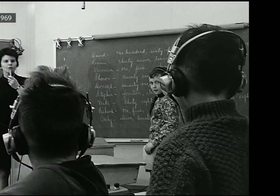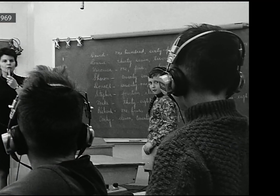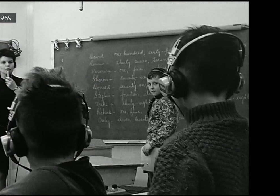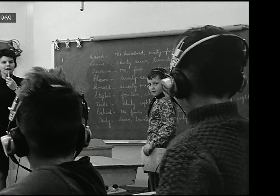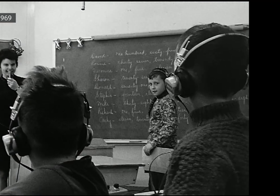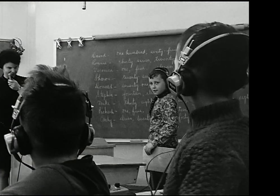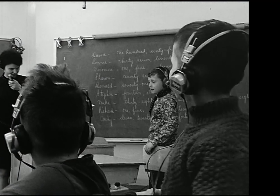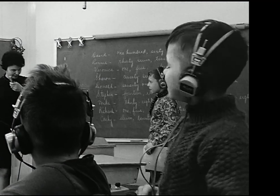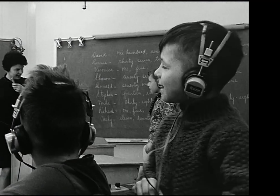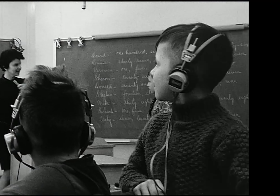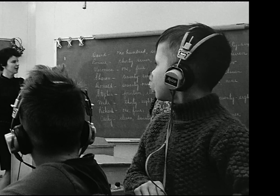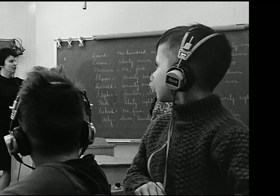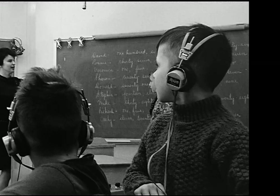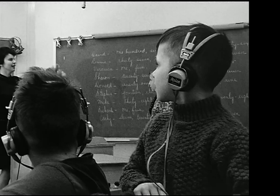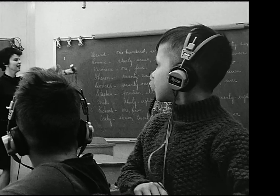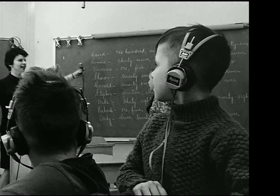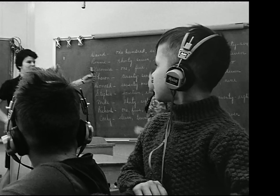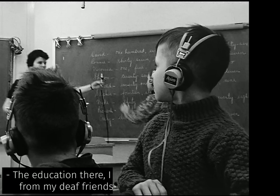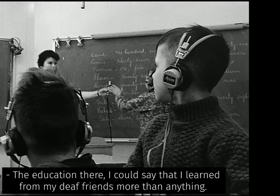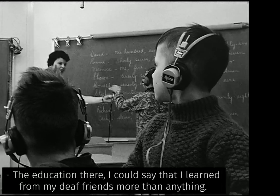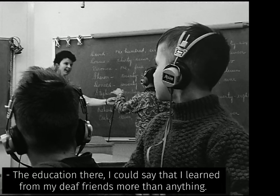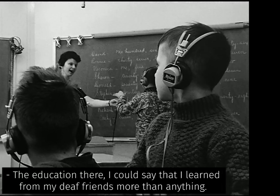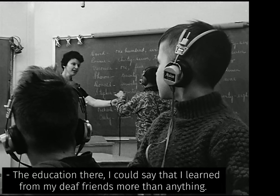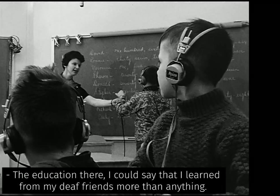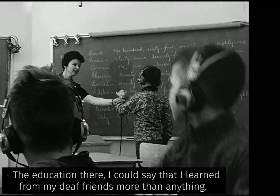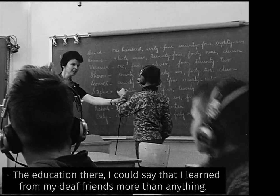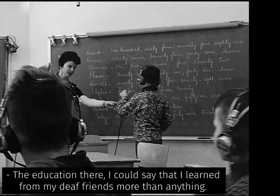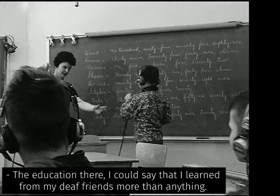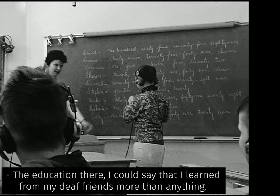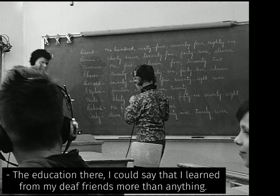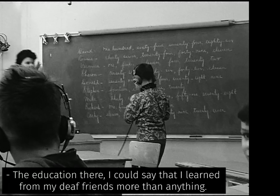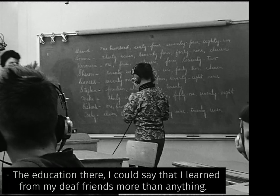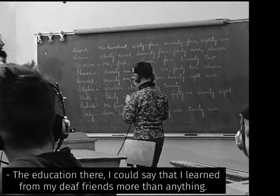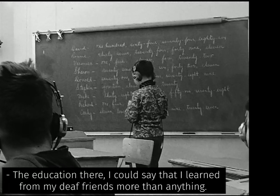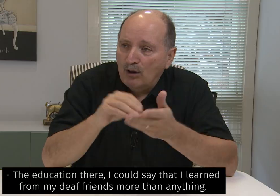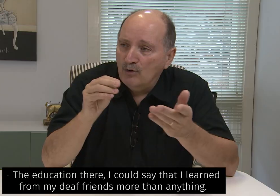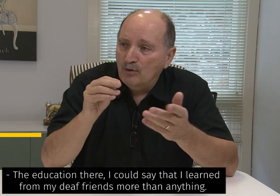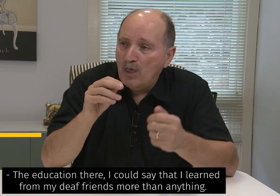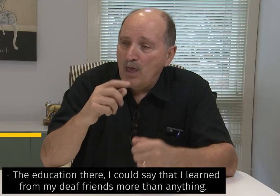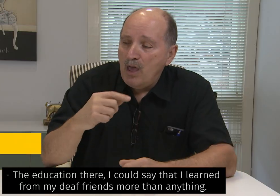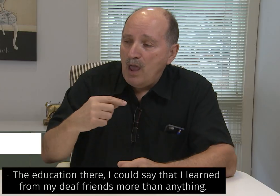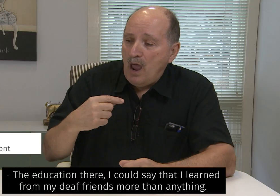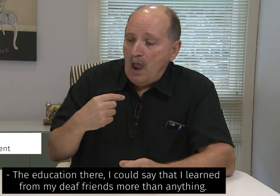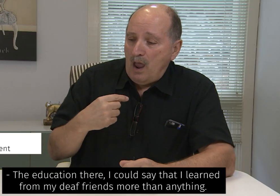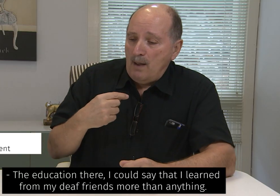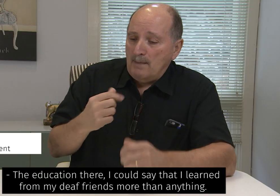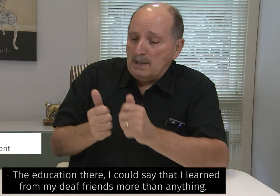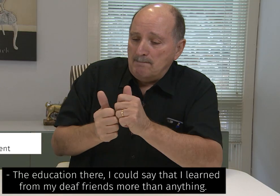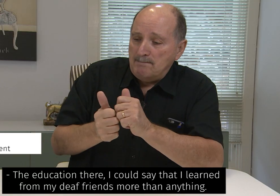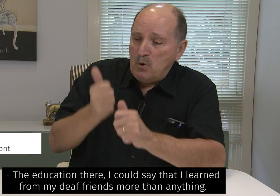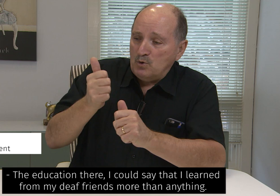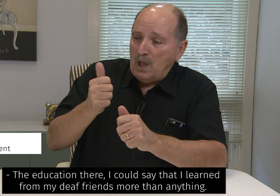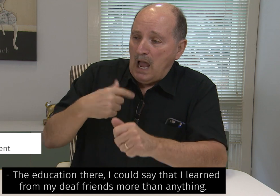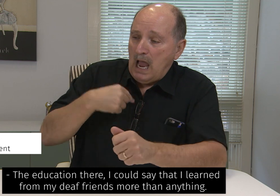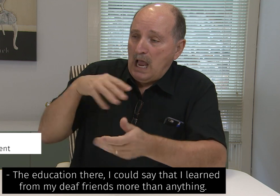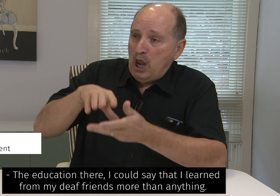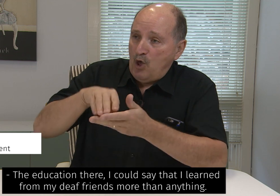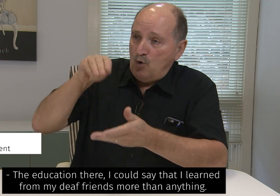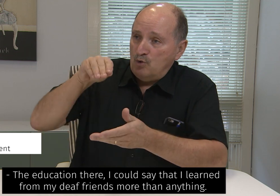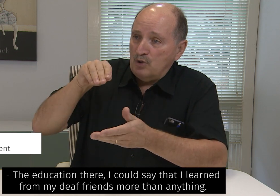One. All right. OK. The education there? I could say that I learned